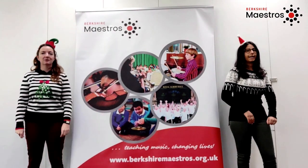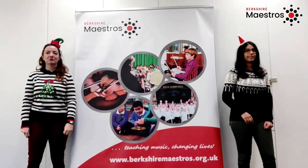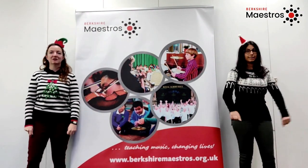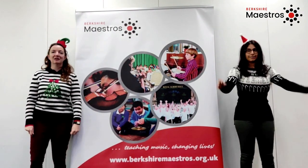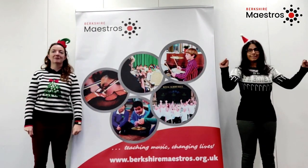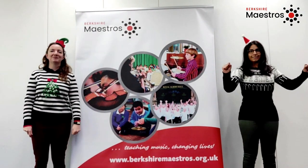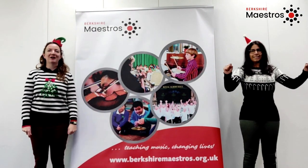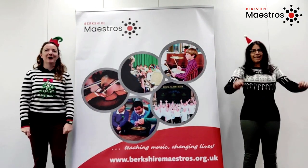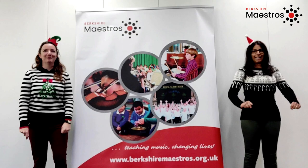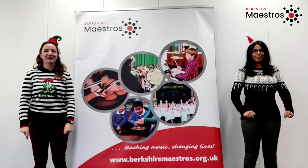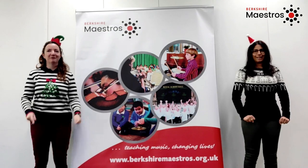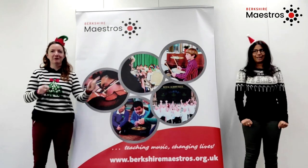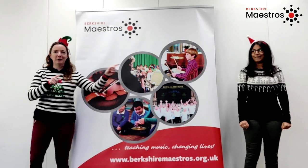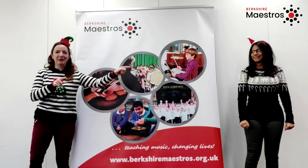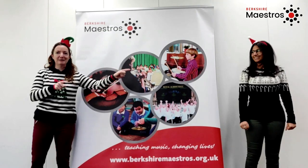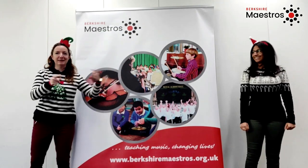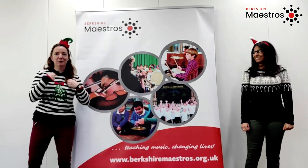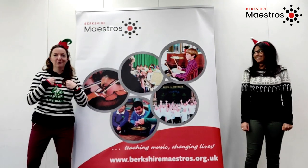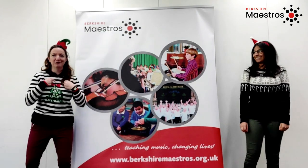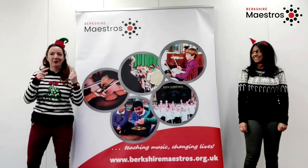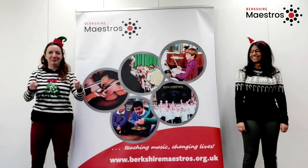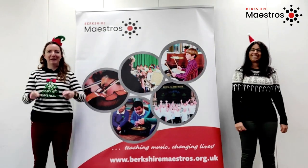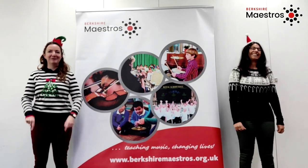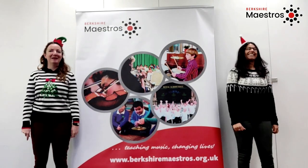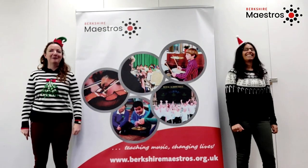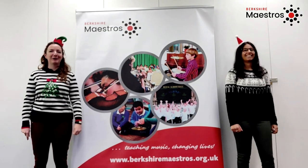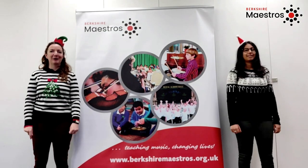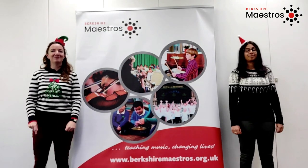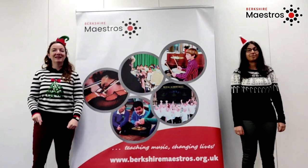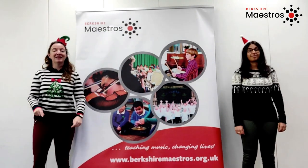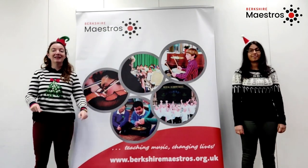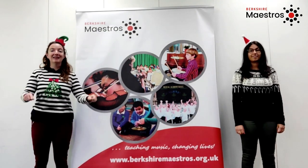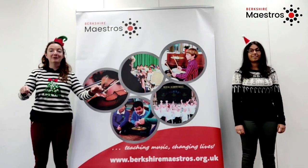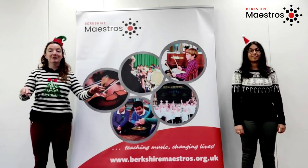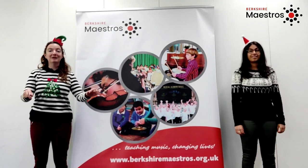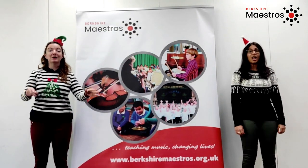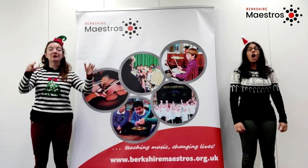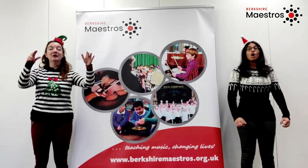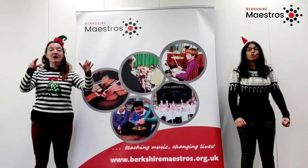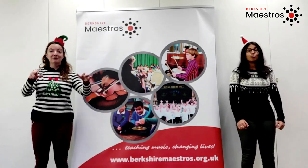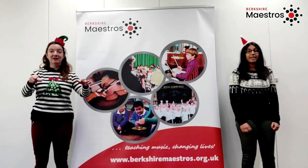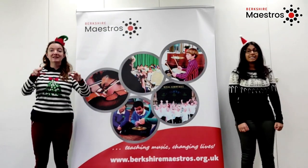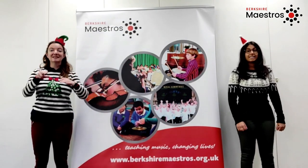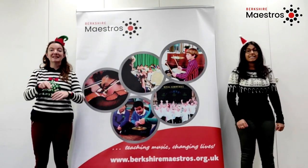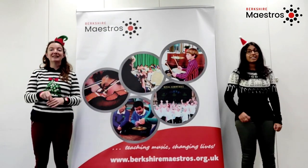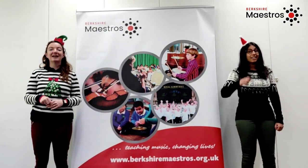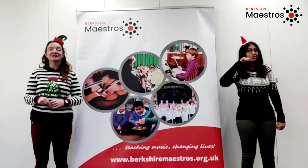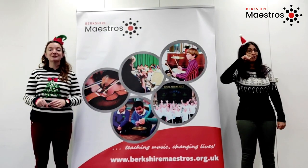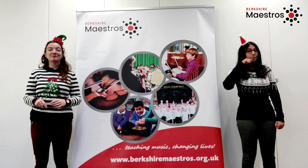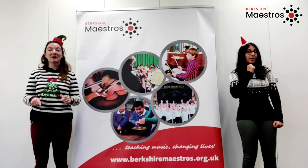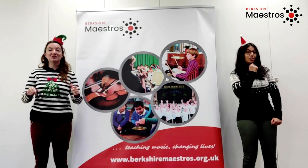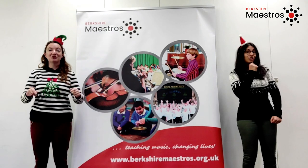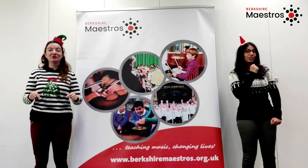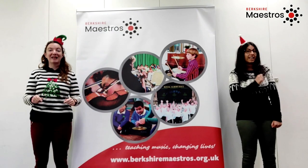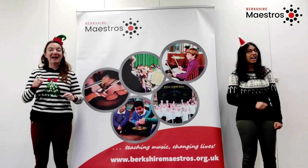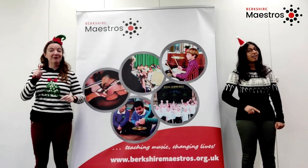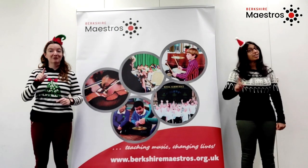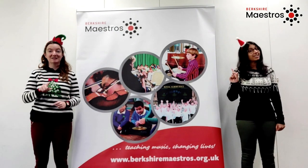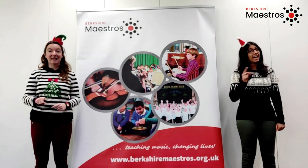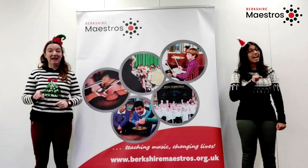All together. Are you ready? Follow Katie or follow me? Here we go. Here we go. Reindeers like to munch on carrots.